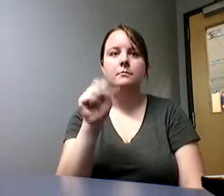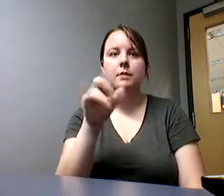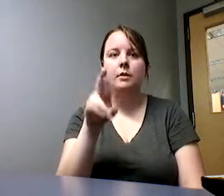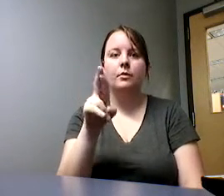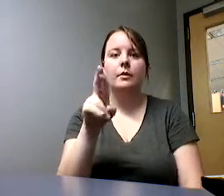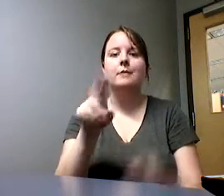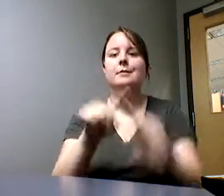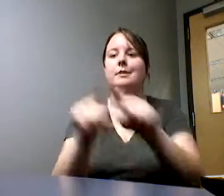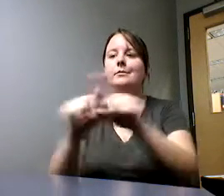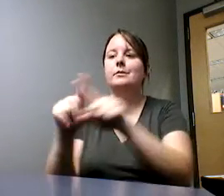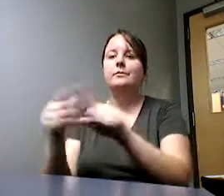Example of this.